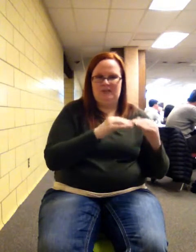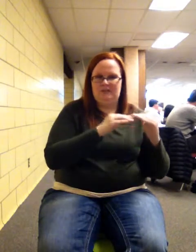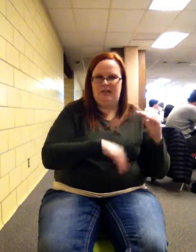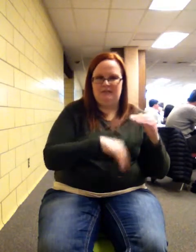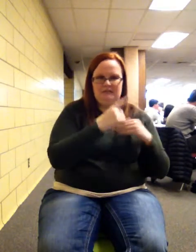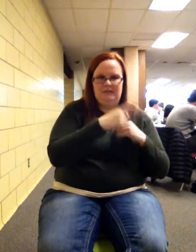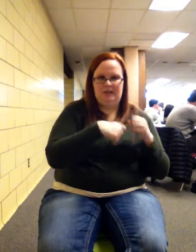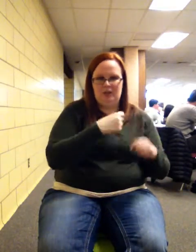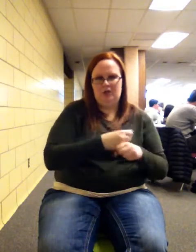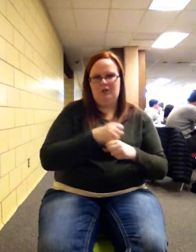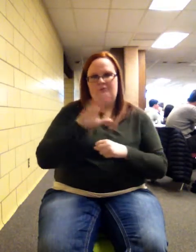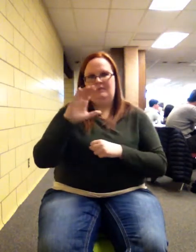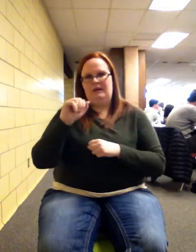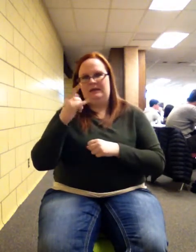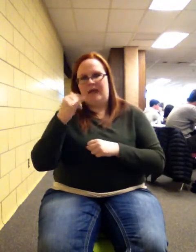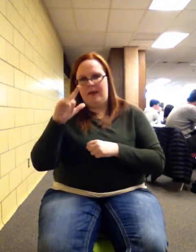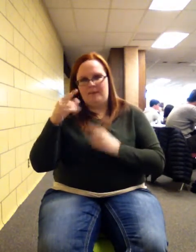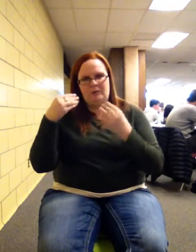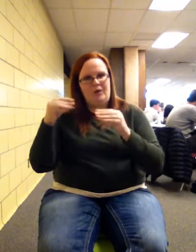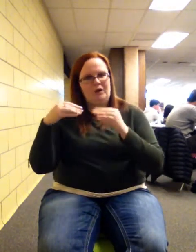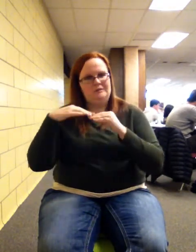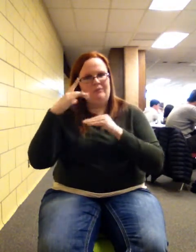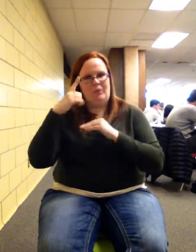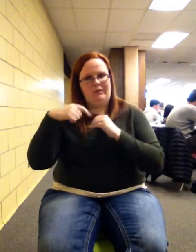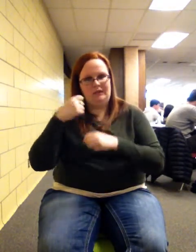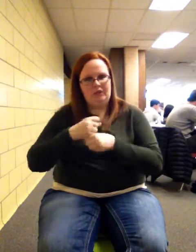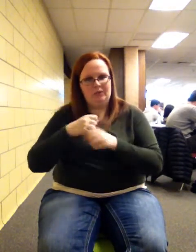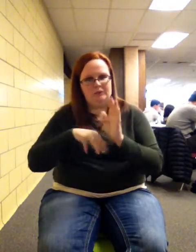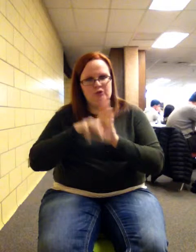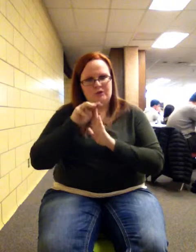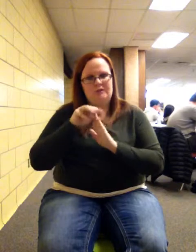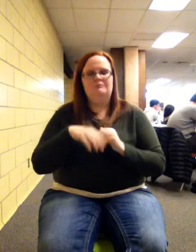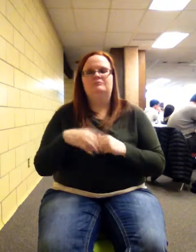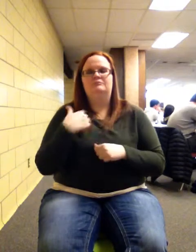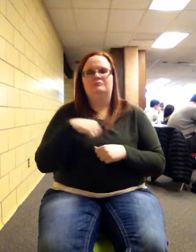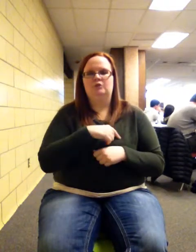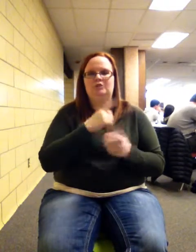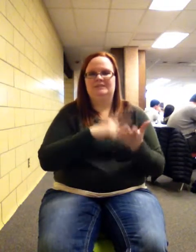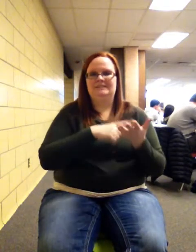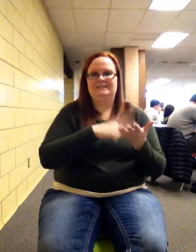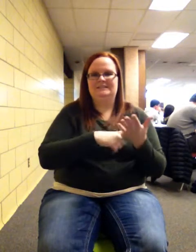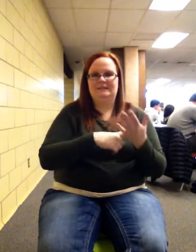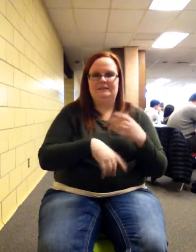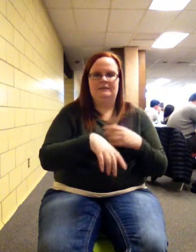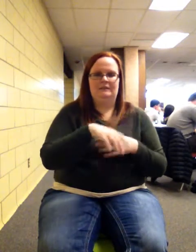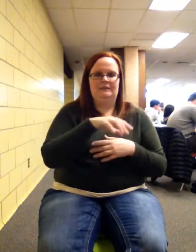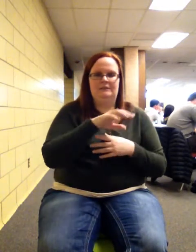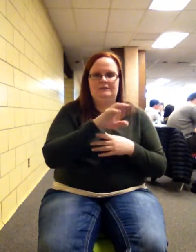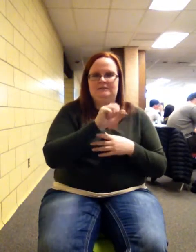year. We're going to be talking about stocks and bonds, and so we're going to be looking at capital markets.